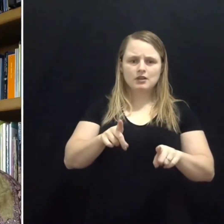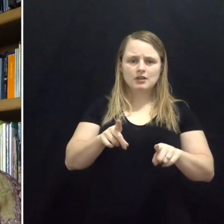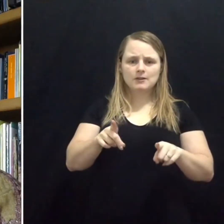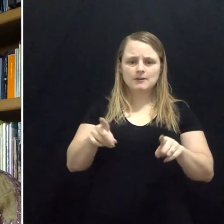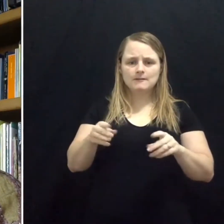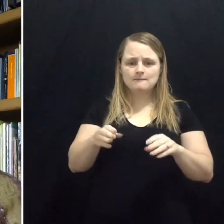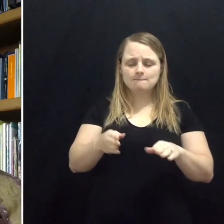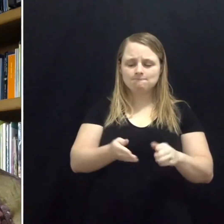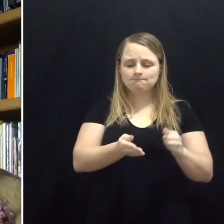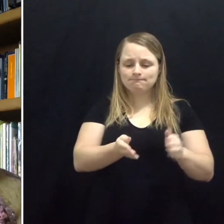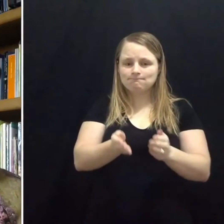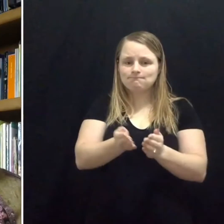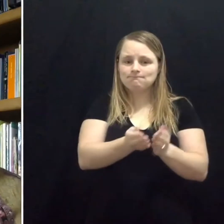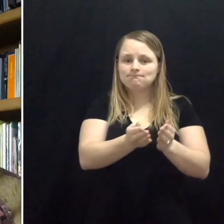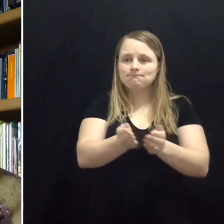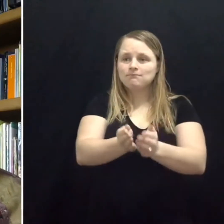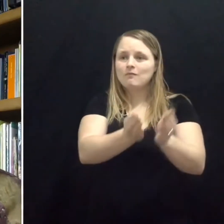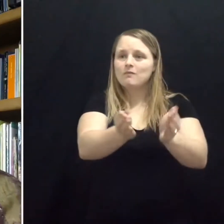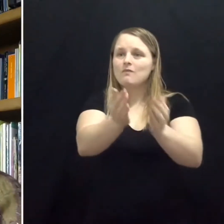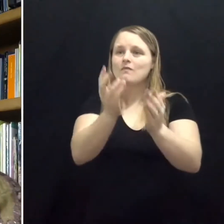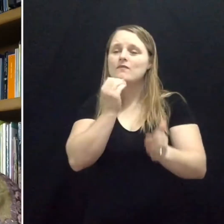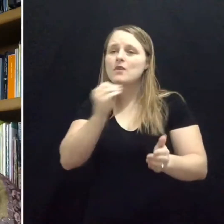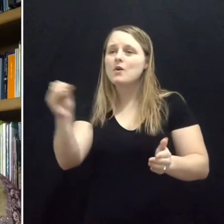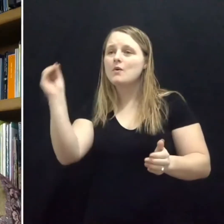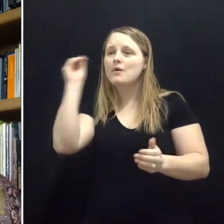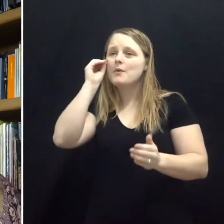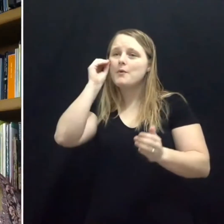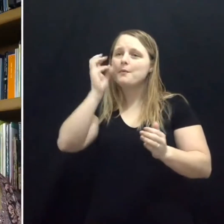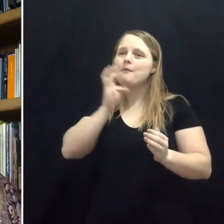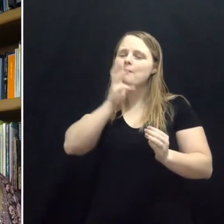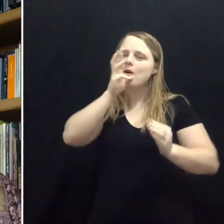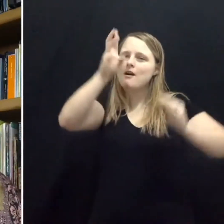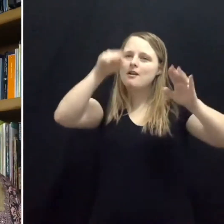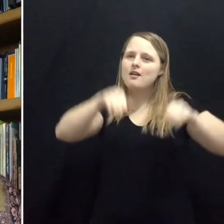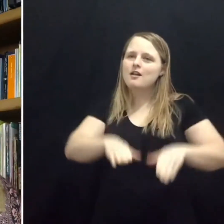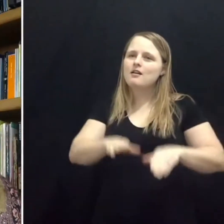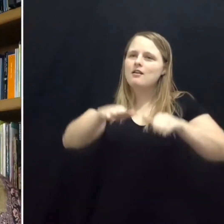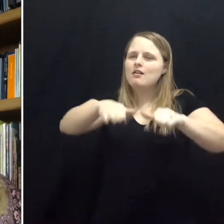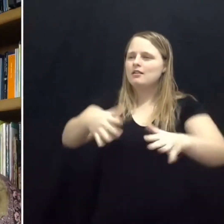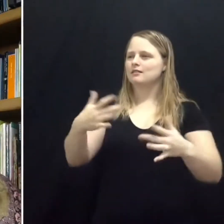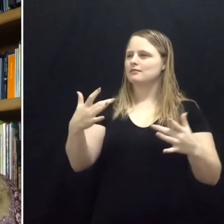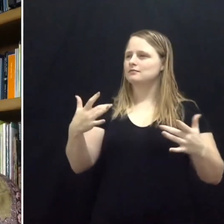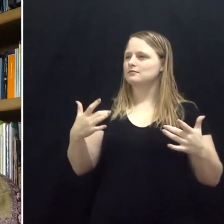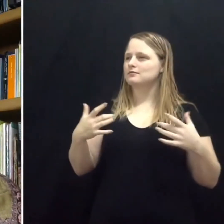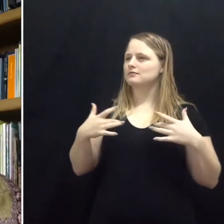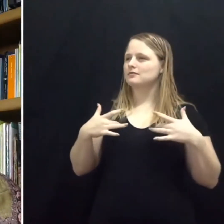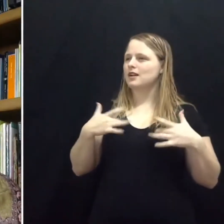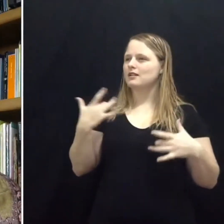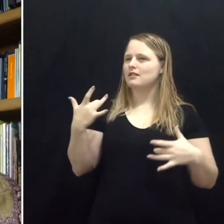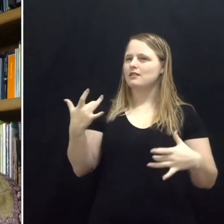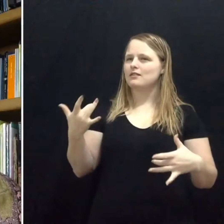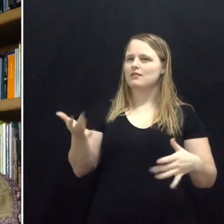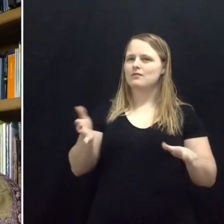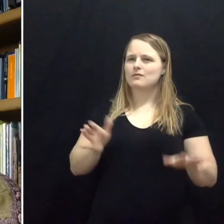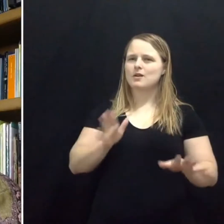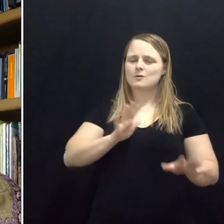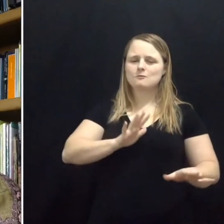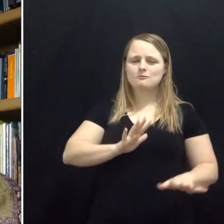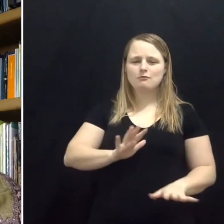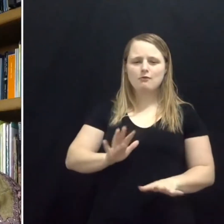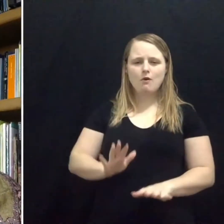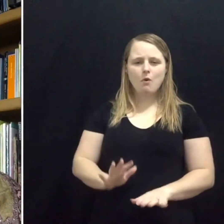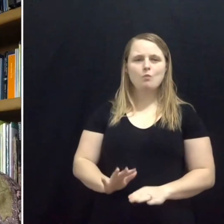As he floated home on a gentle wave, Rhino felt calm and